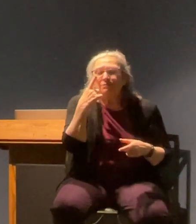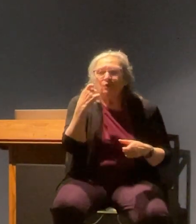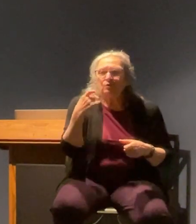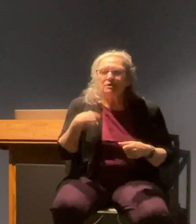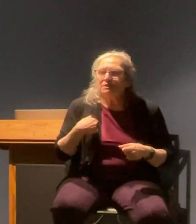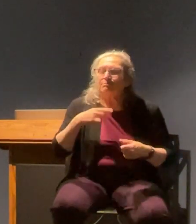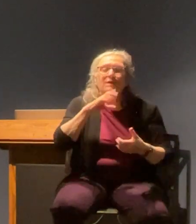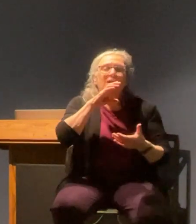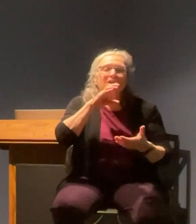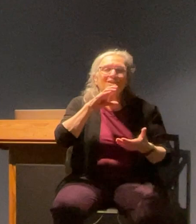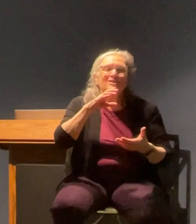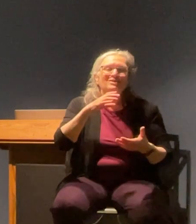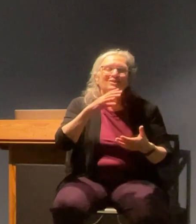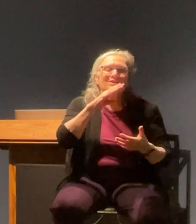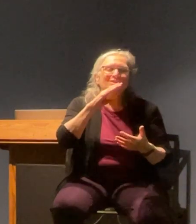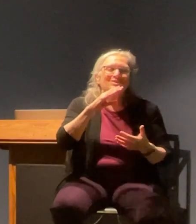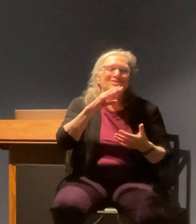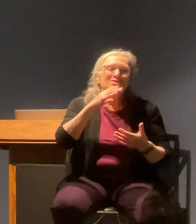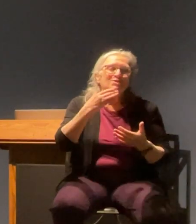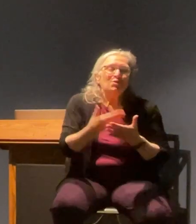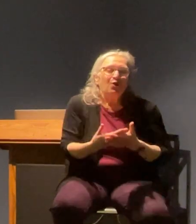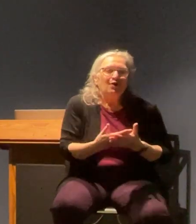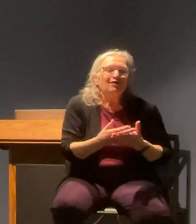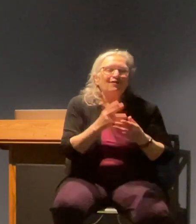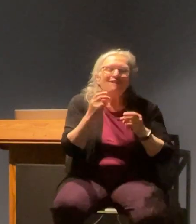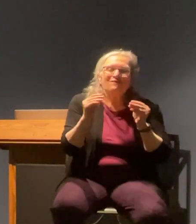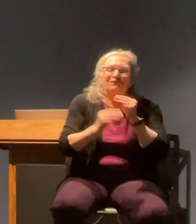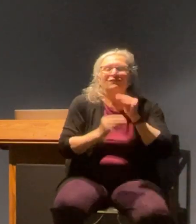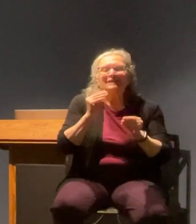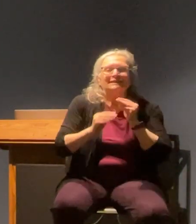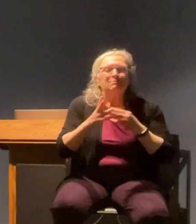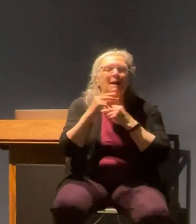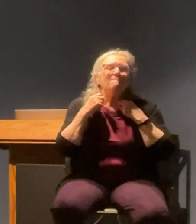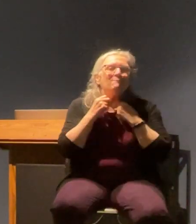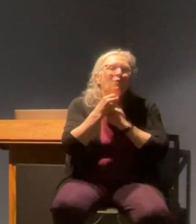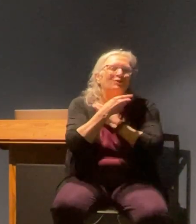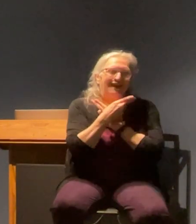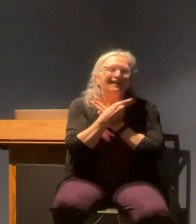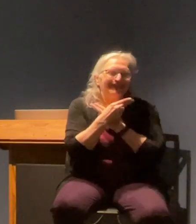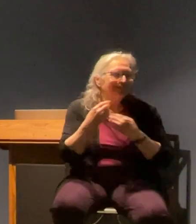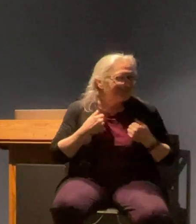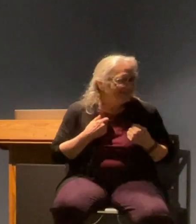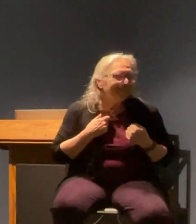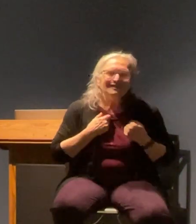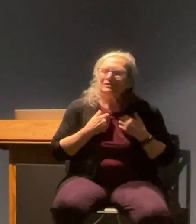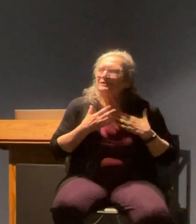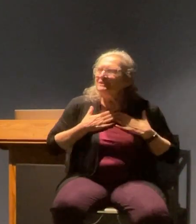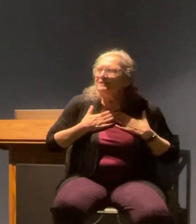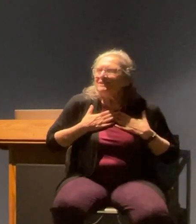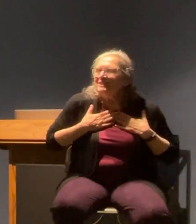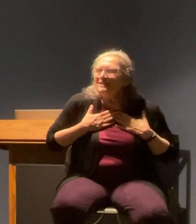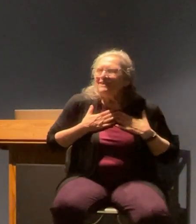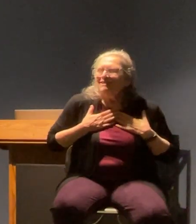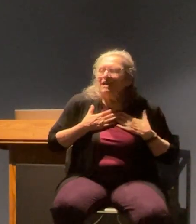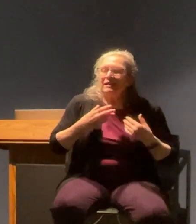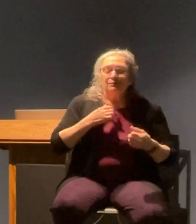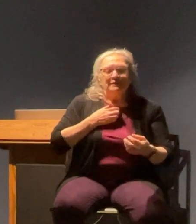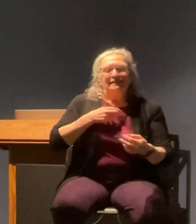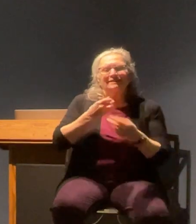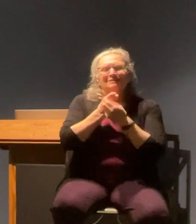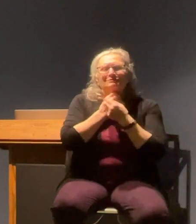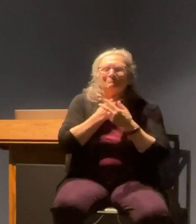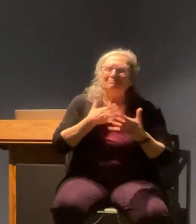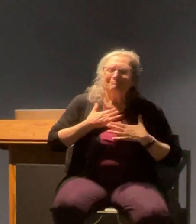tie. He had a moment with his daughter fixing his bow tie. So sometimes these things have so much more meaning than we can even